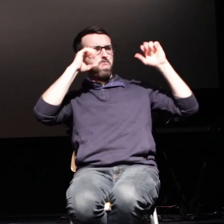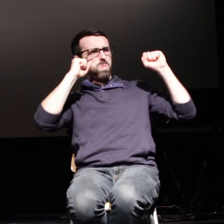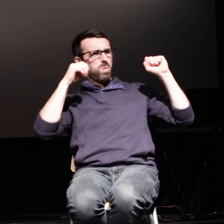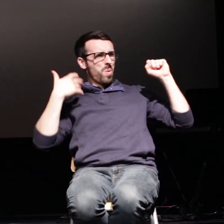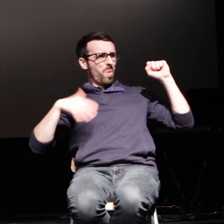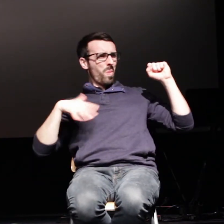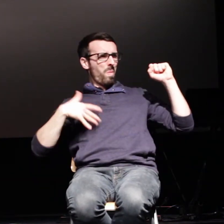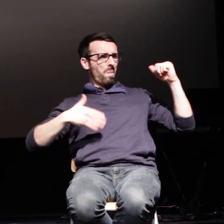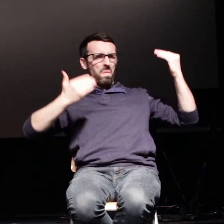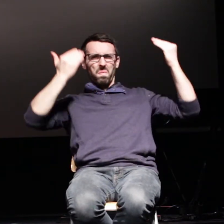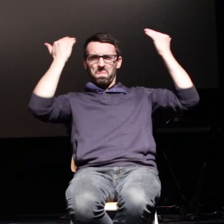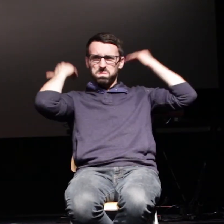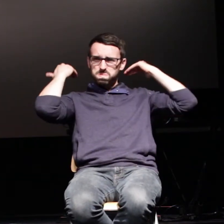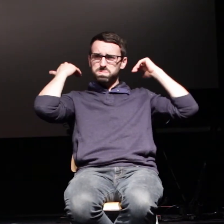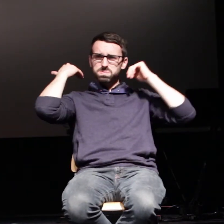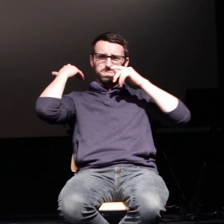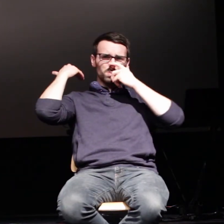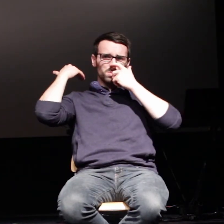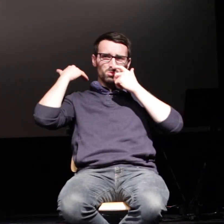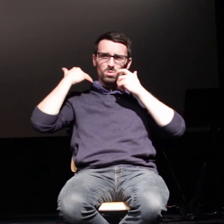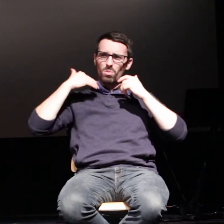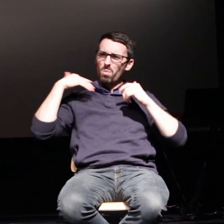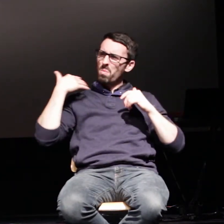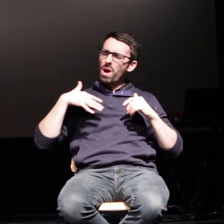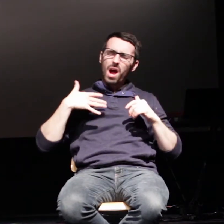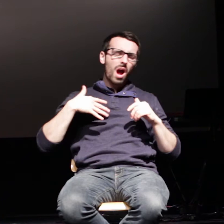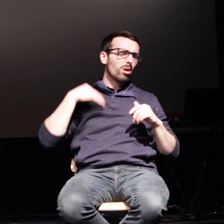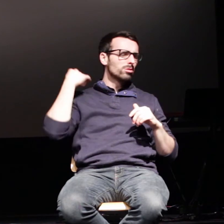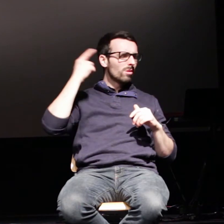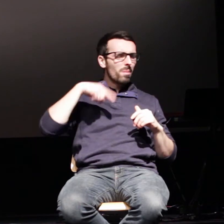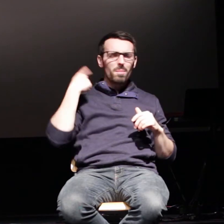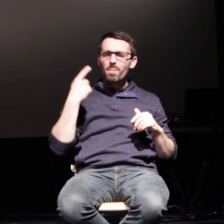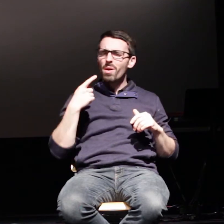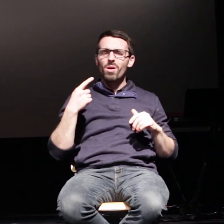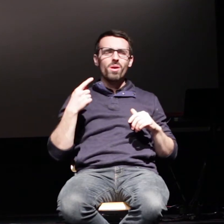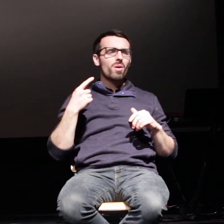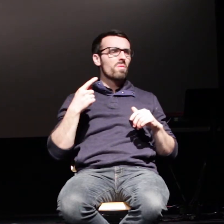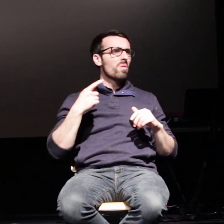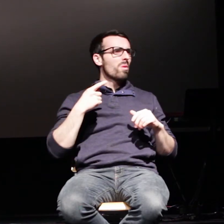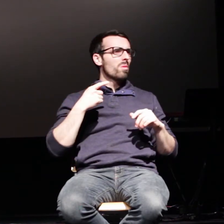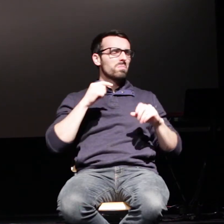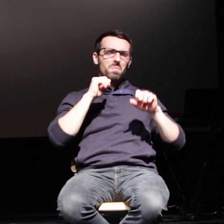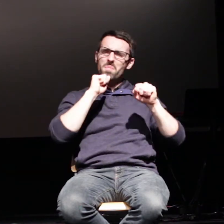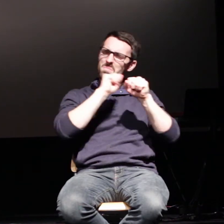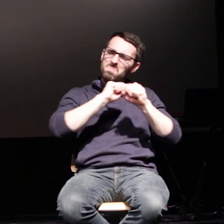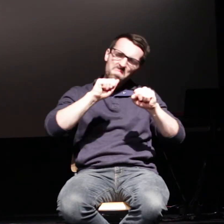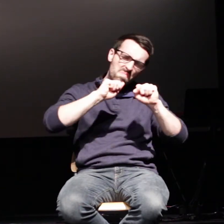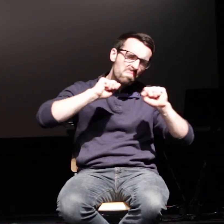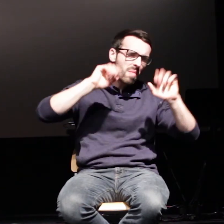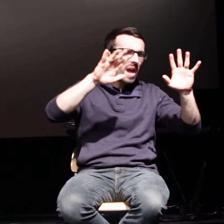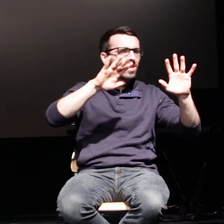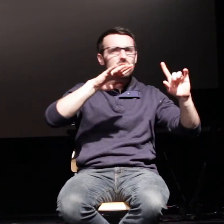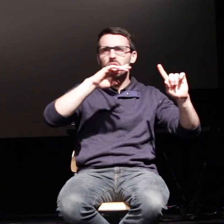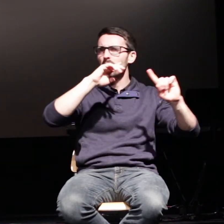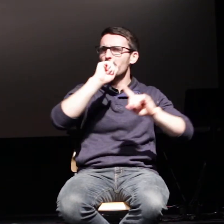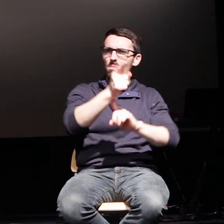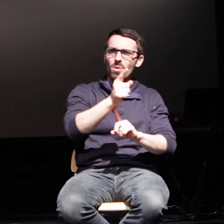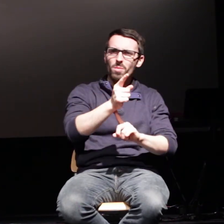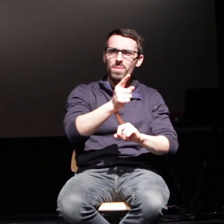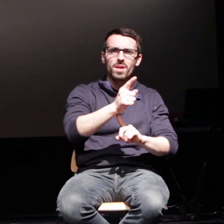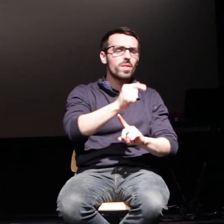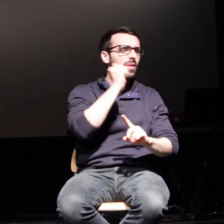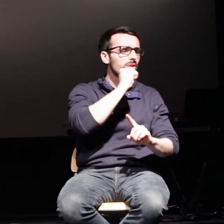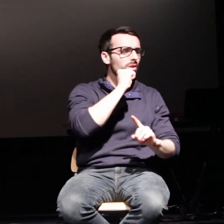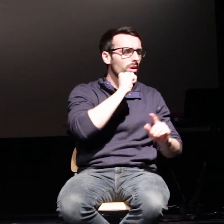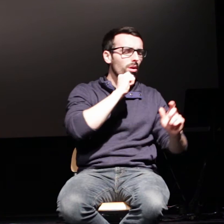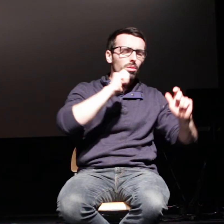So this unbelievable, miraculous moment happens. This little girl is raised back to life. She's completely and totally